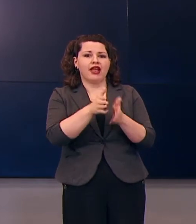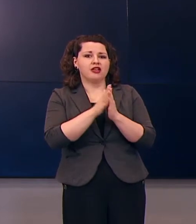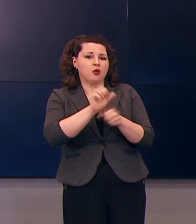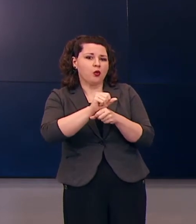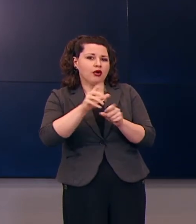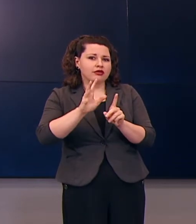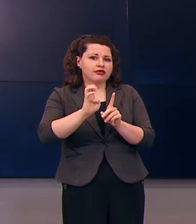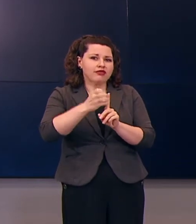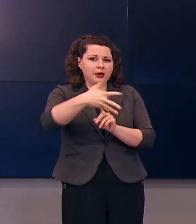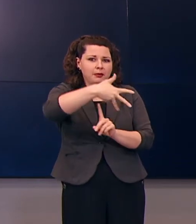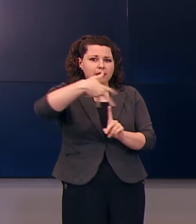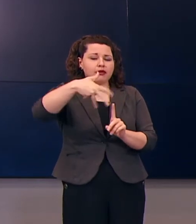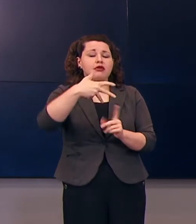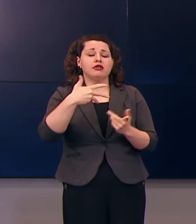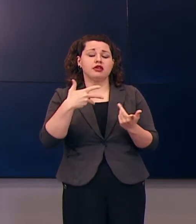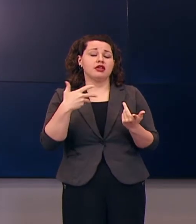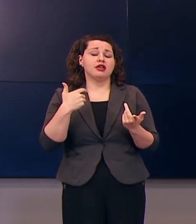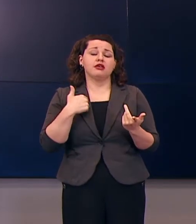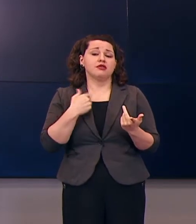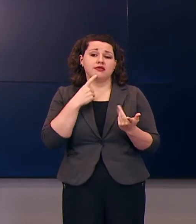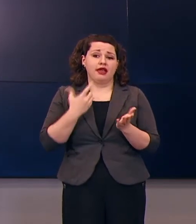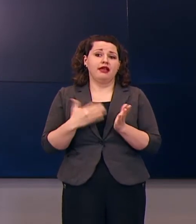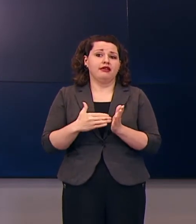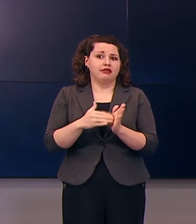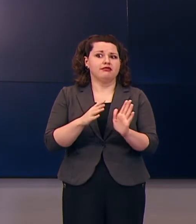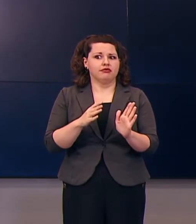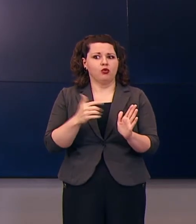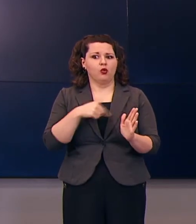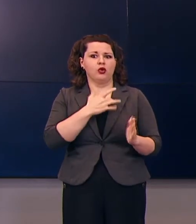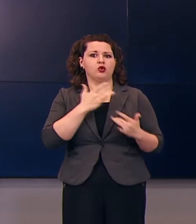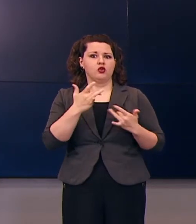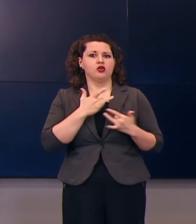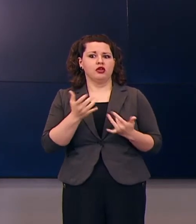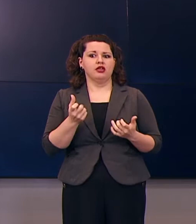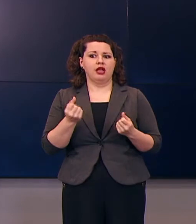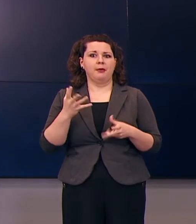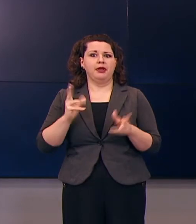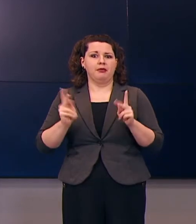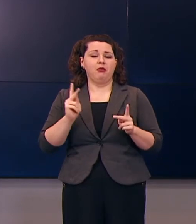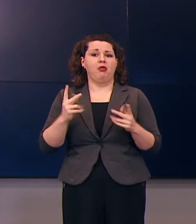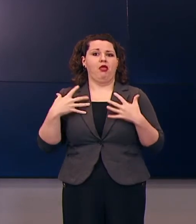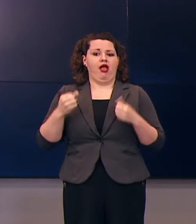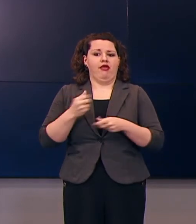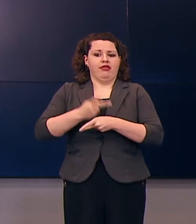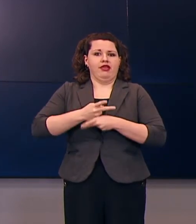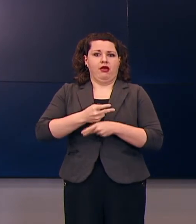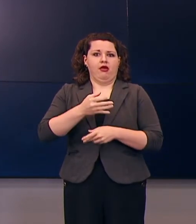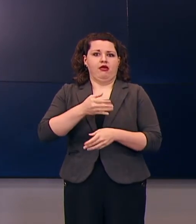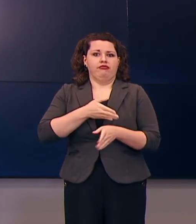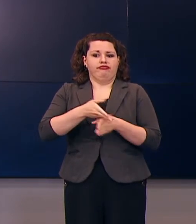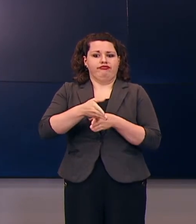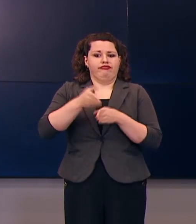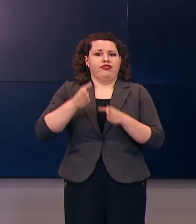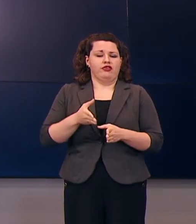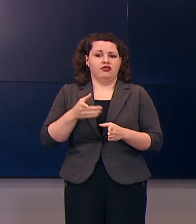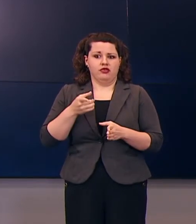know, as you've heard me say, we do have concerns about the number of healthcare professionals that are turning up as positive